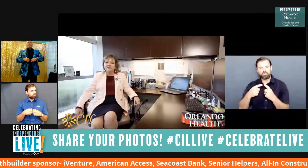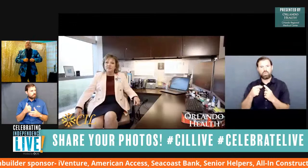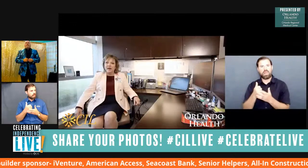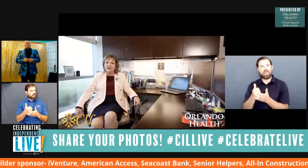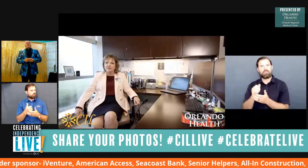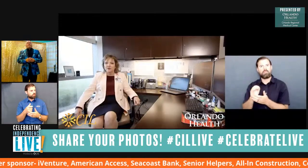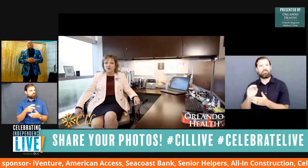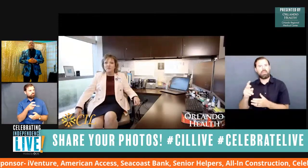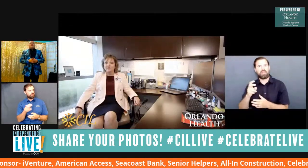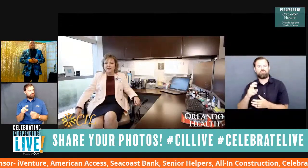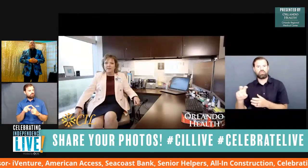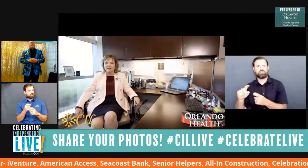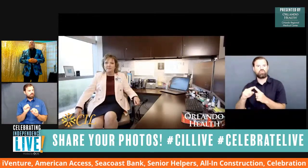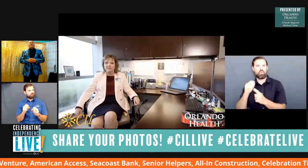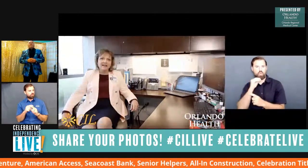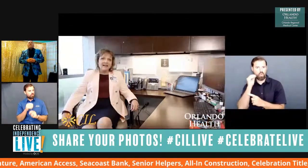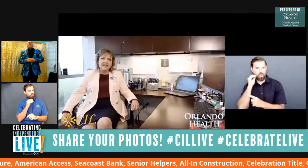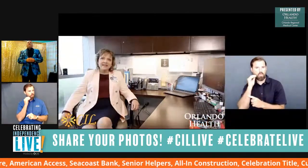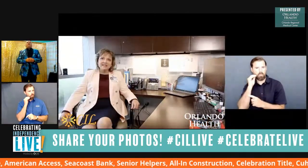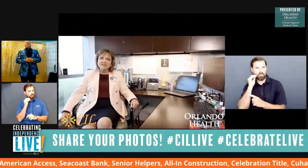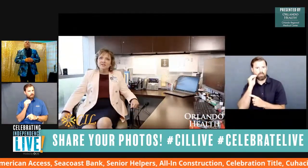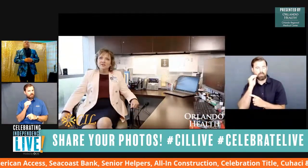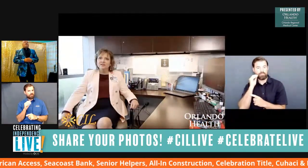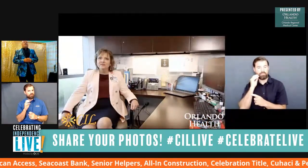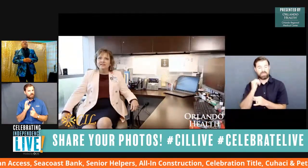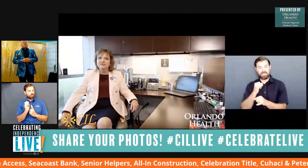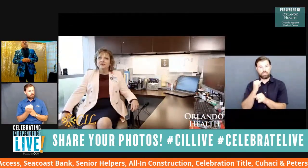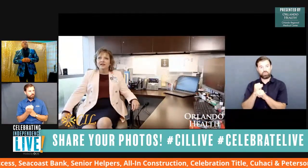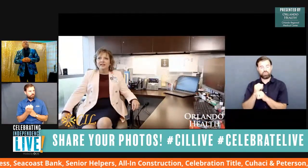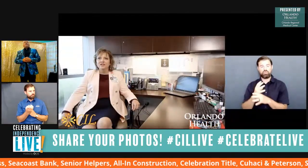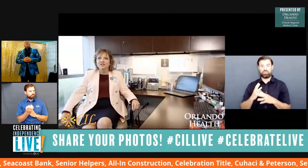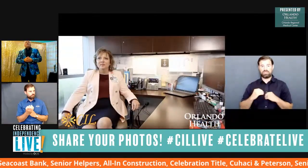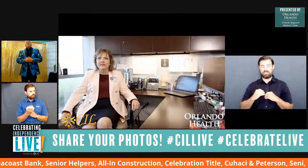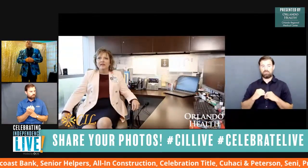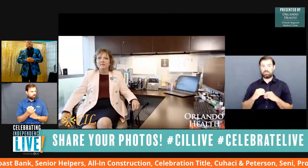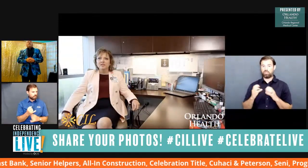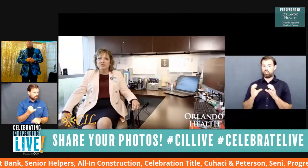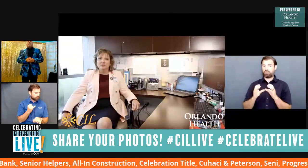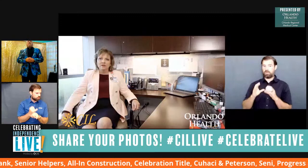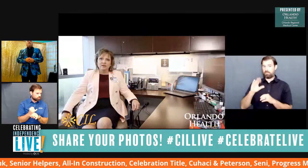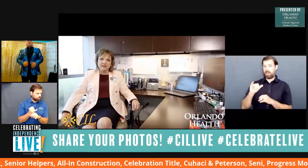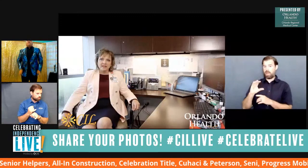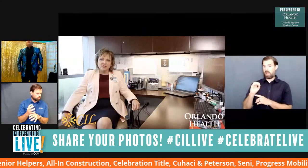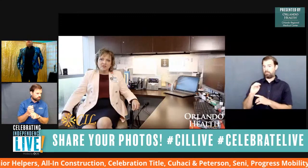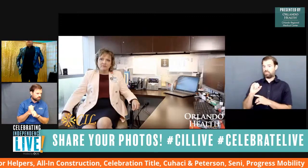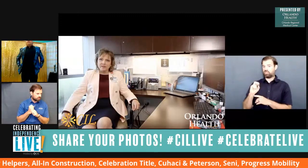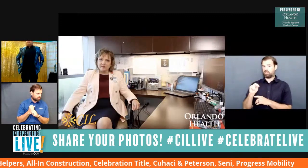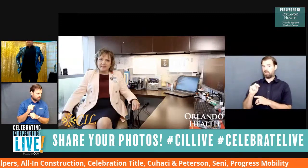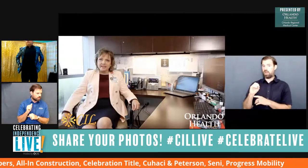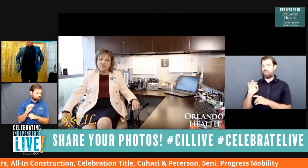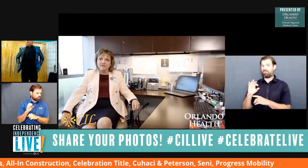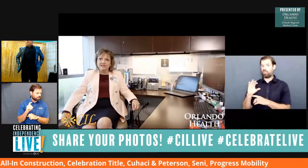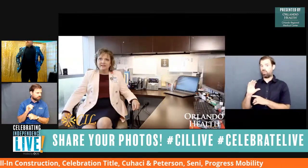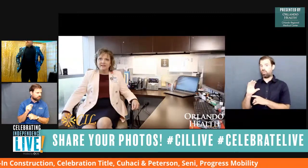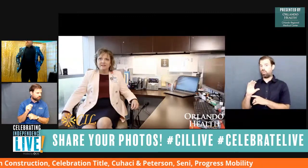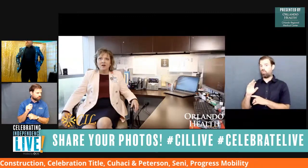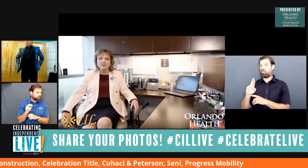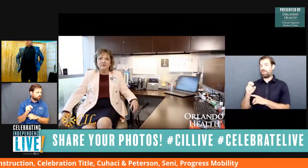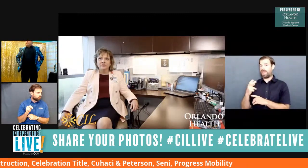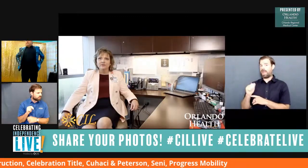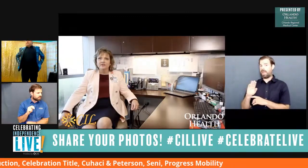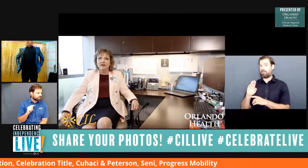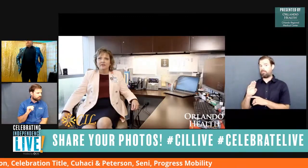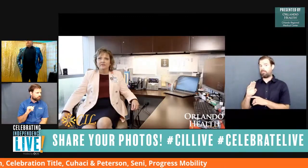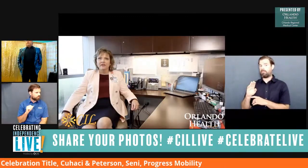transition safely back to their home environment. The Institute has received accreditation by the Commission on Accreditation of Rehabilitation